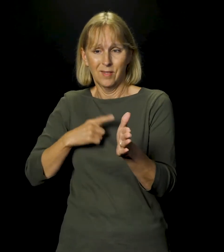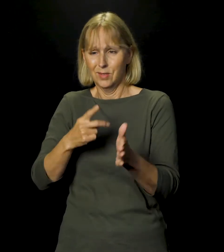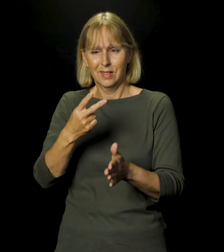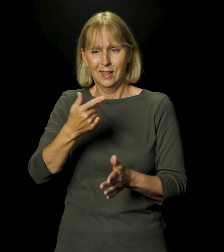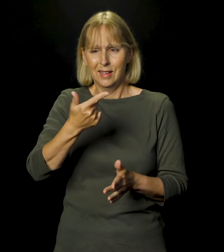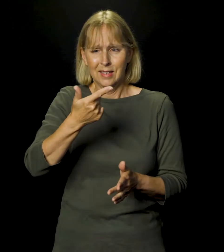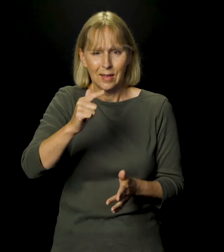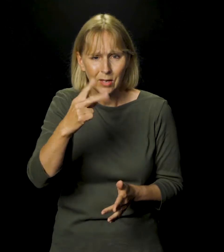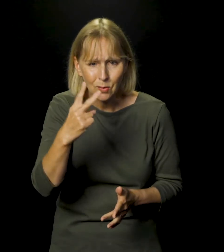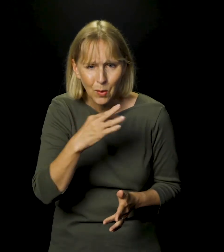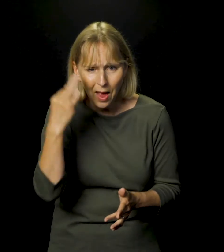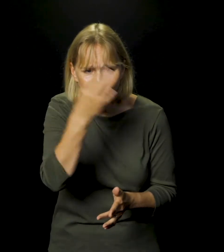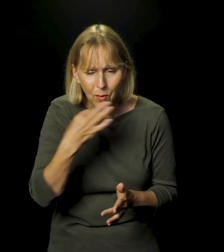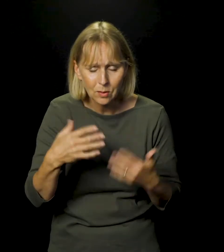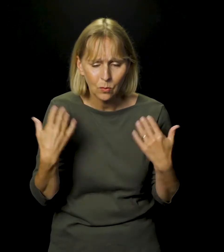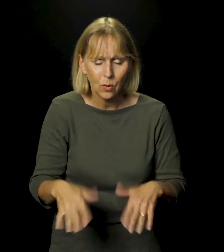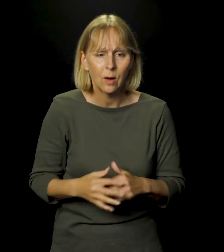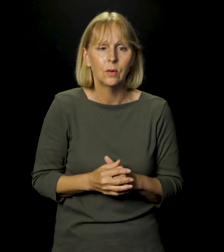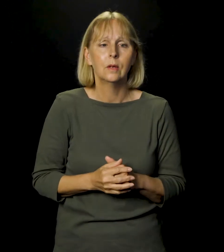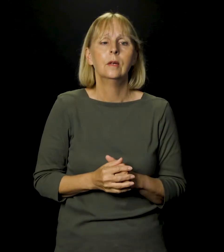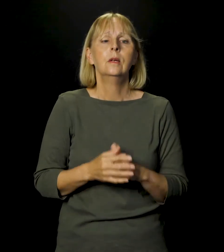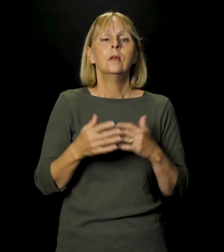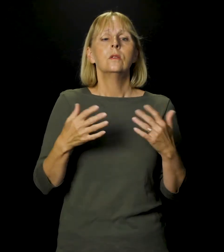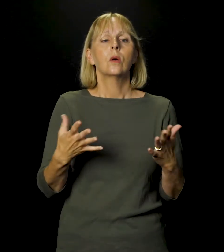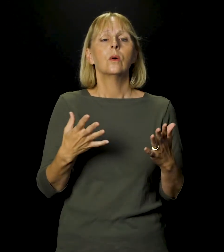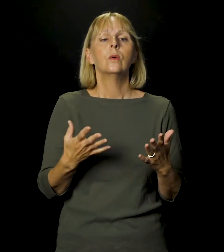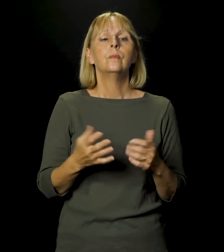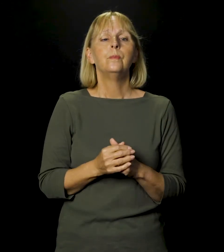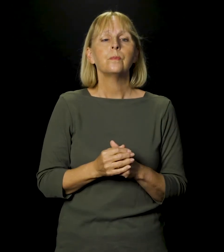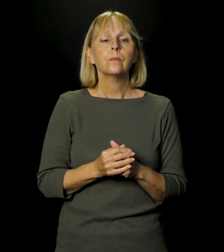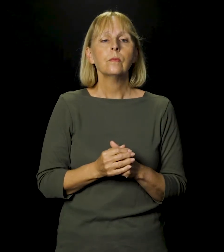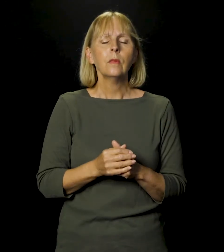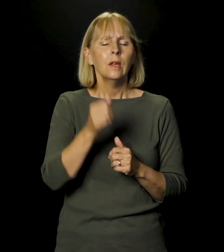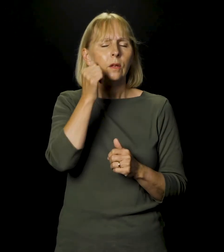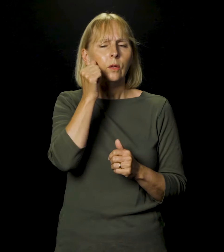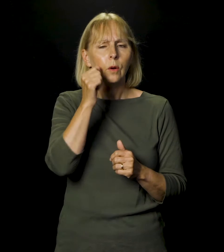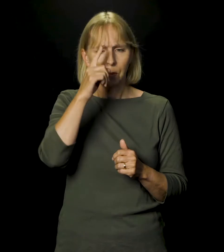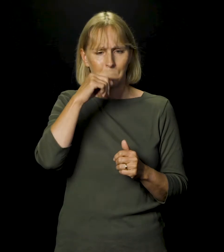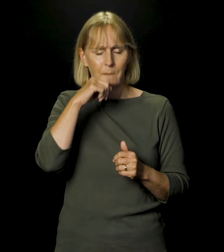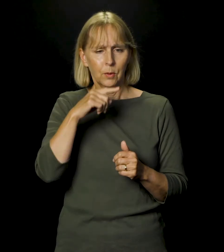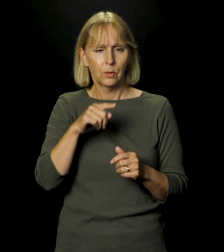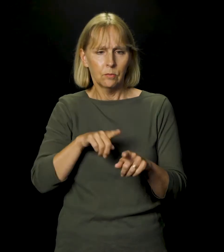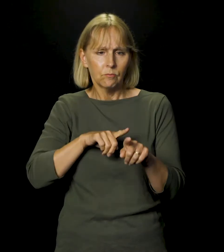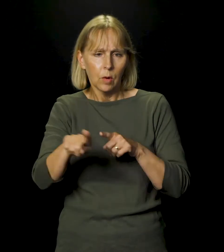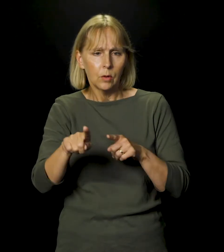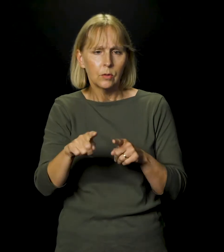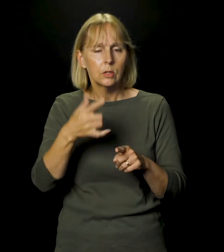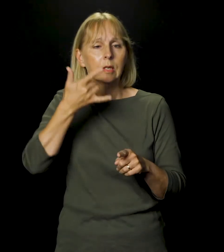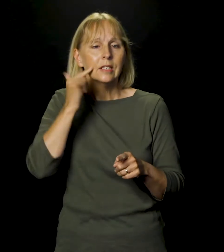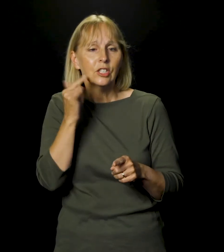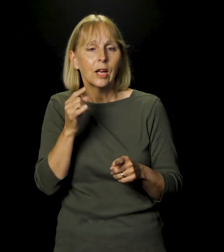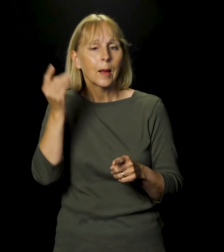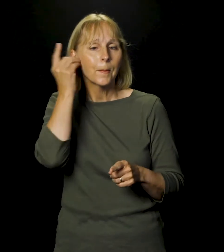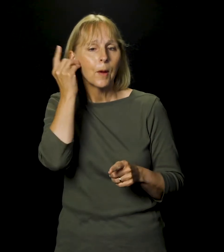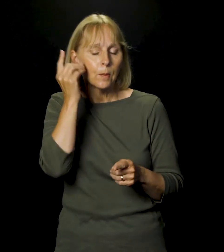And in an effort to make sure that we don't miss out on anything, the average person checks their phone anywhere between 60 to